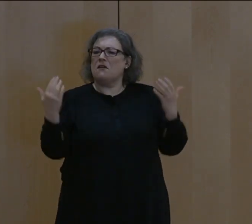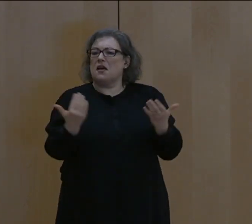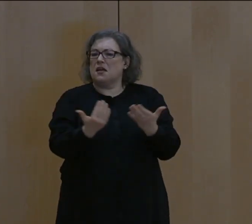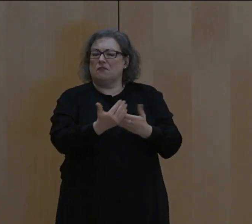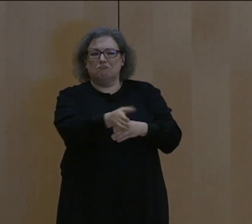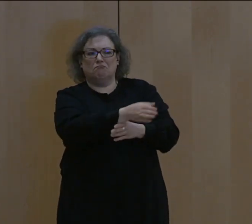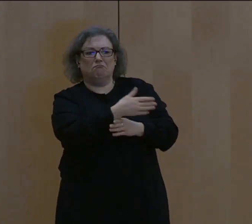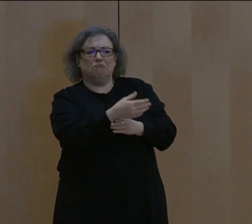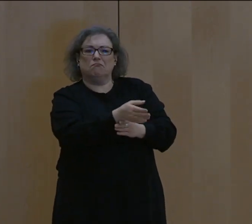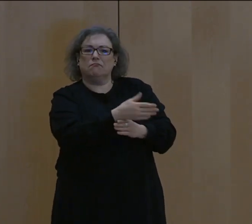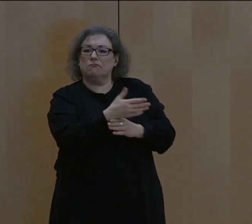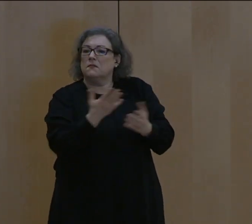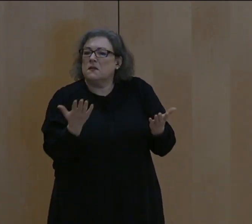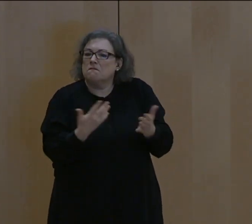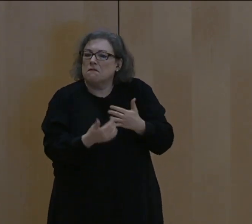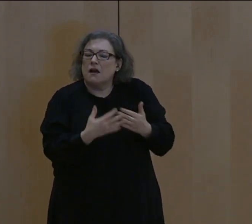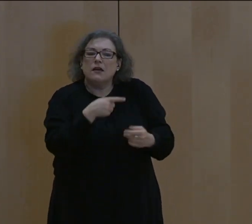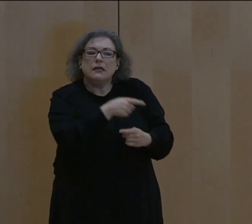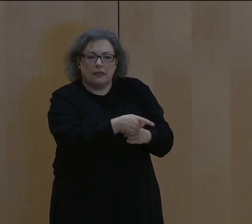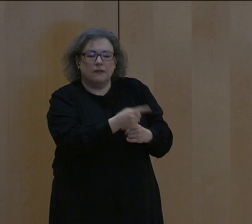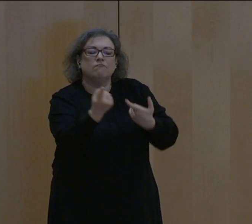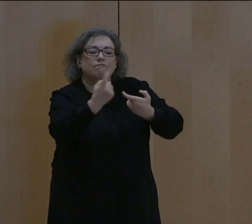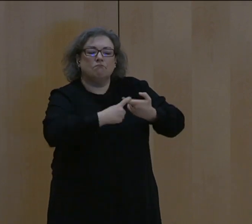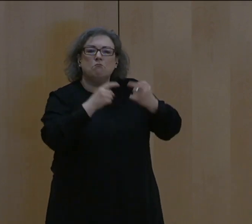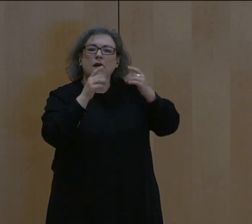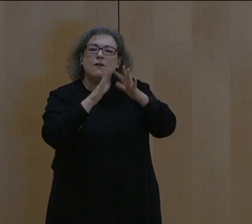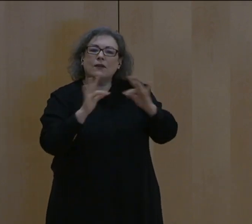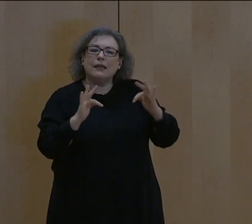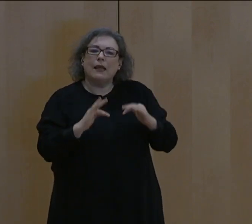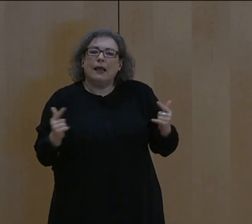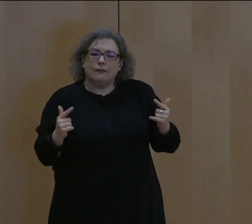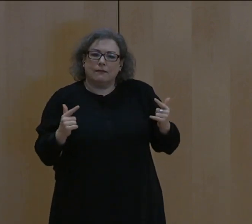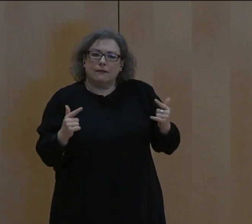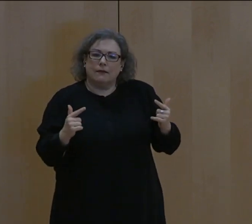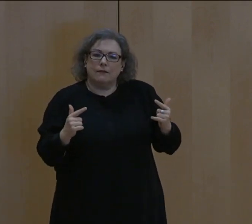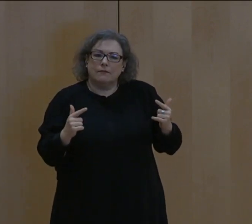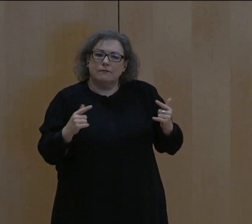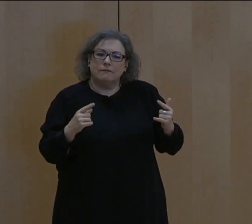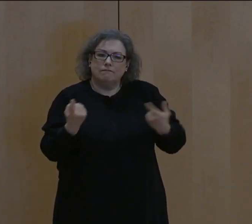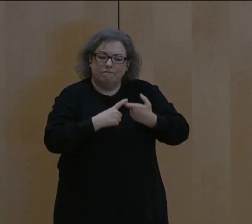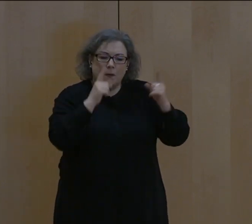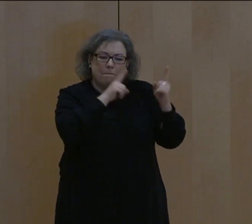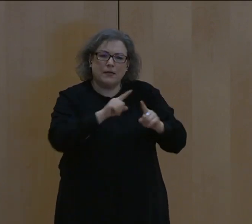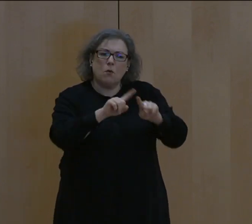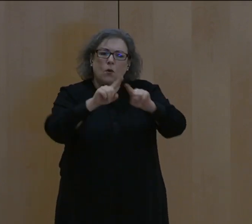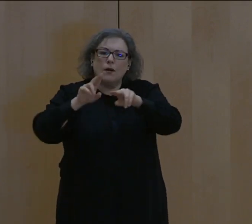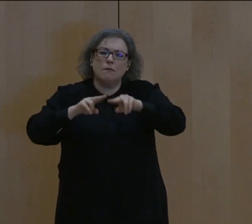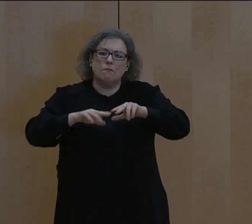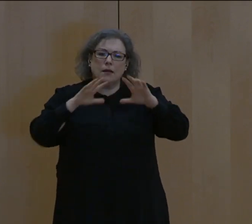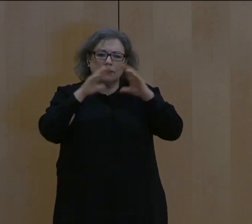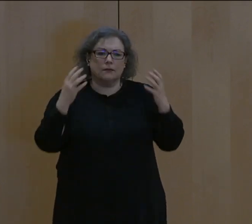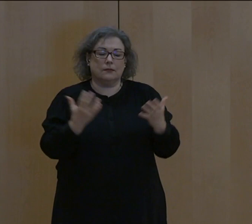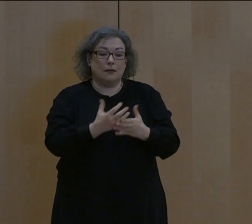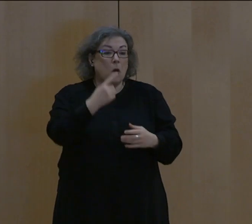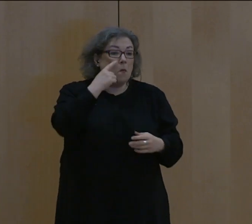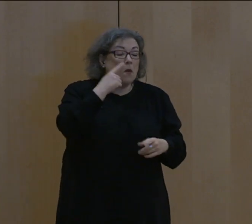freedom to people in different continents and different countries. The blue and yellow colors are not only colors of Ukraine, these are